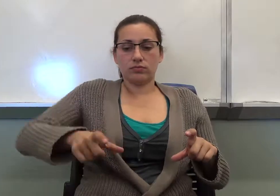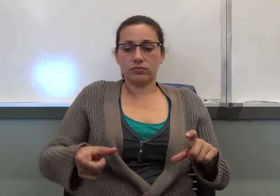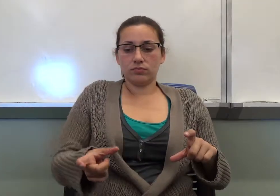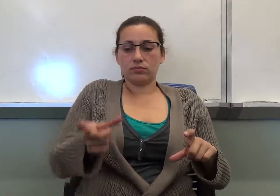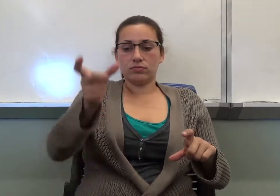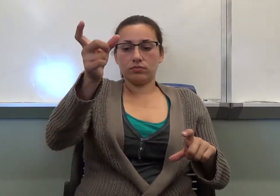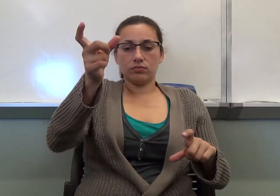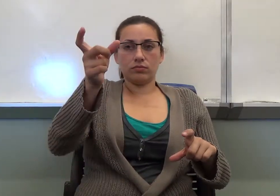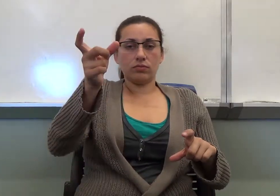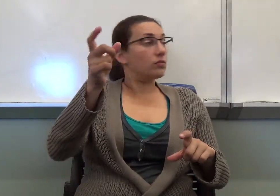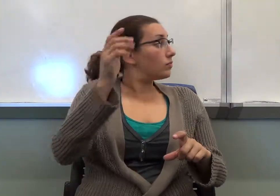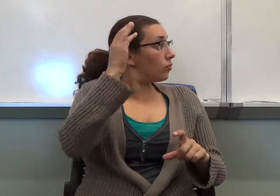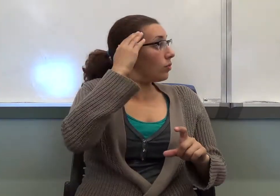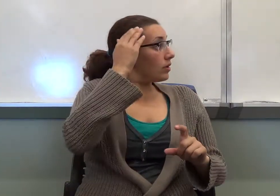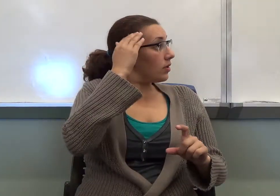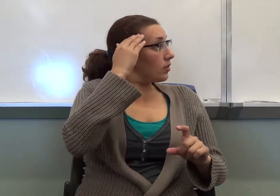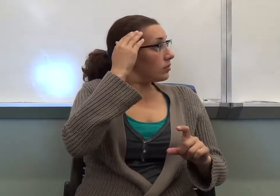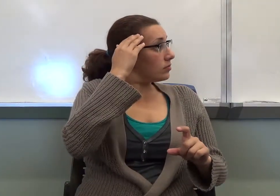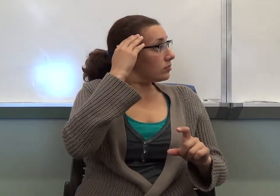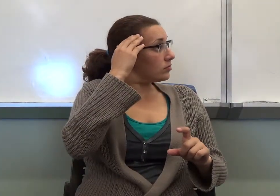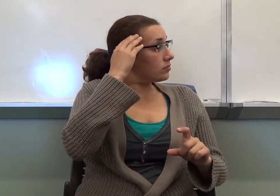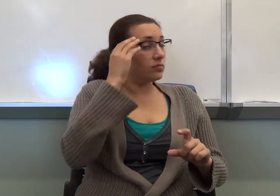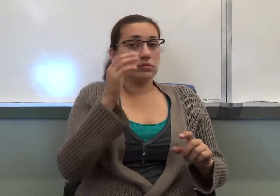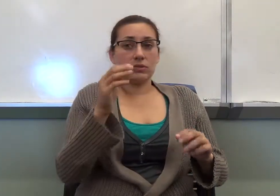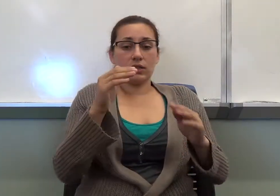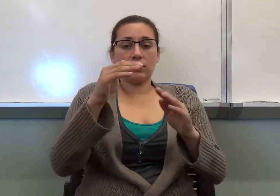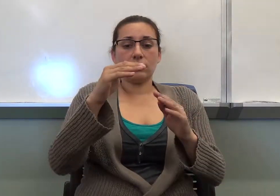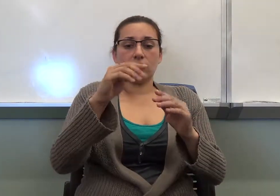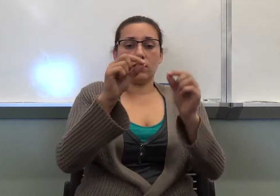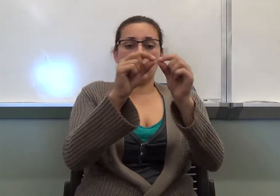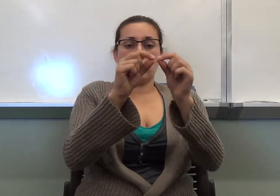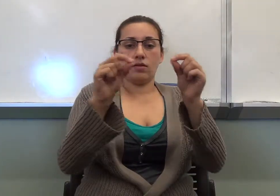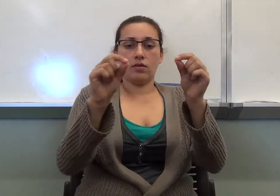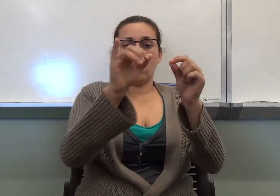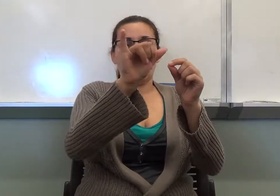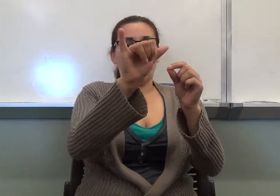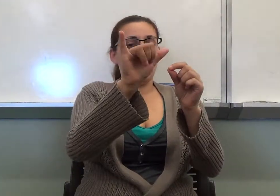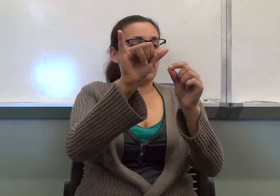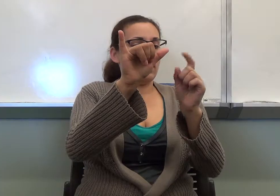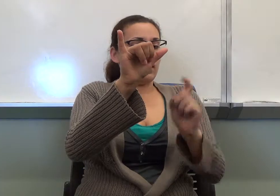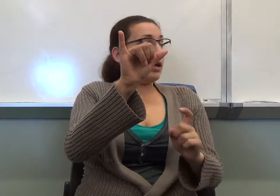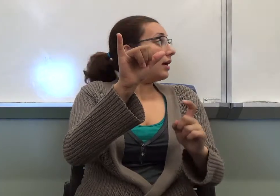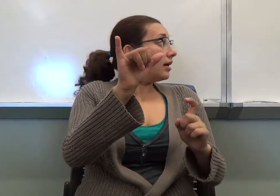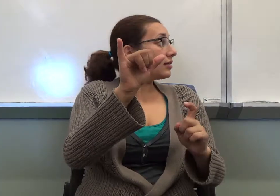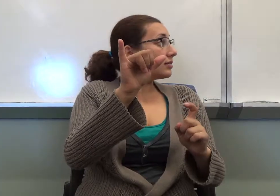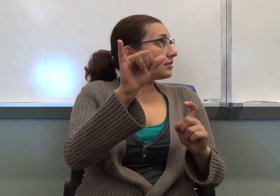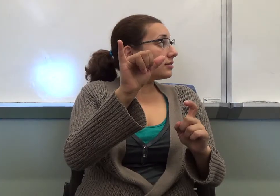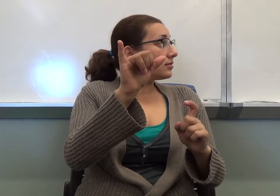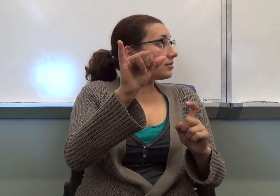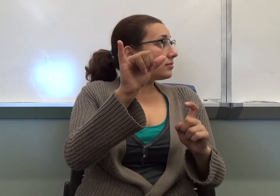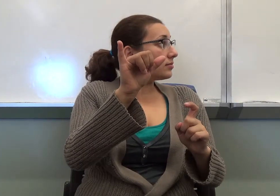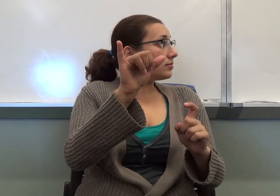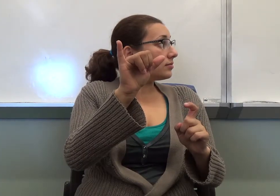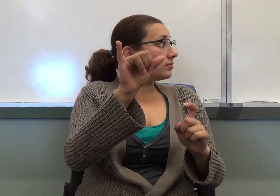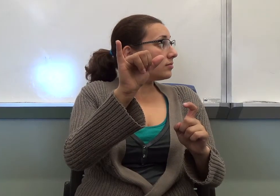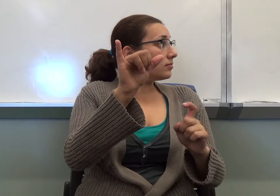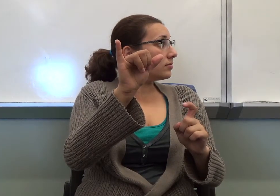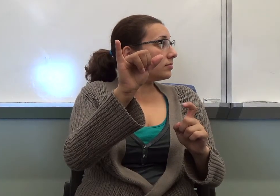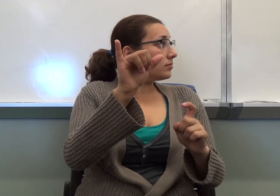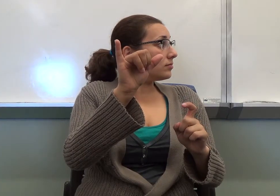Y, this is X, this is 300 millimeters. This is